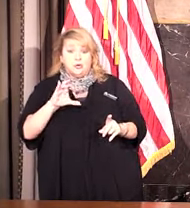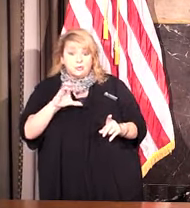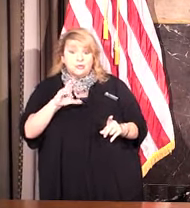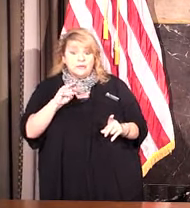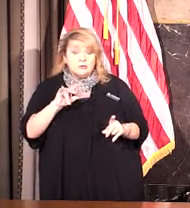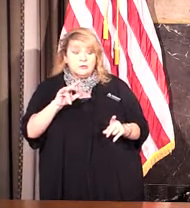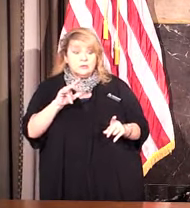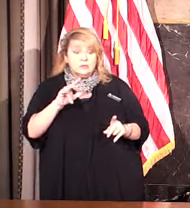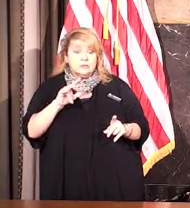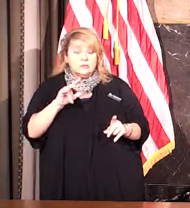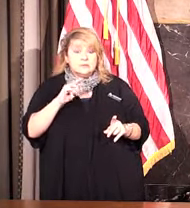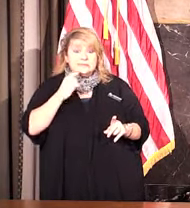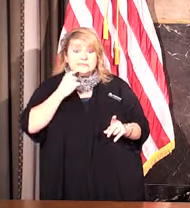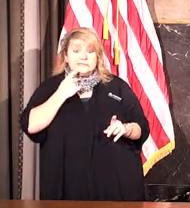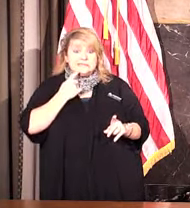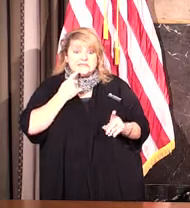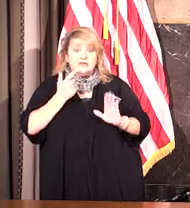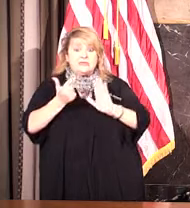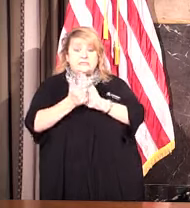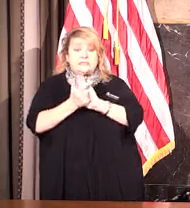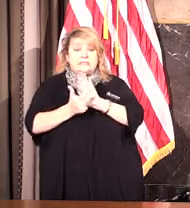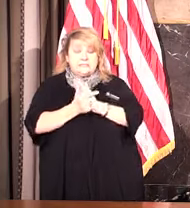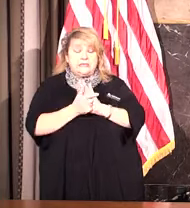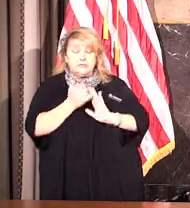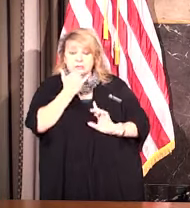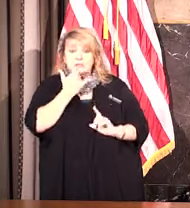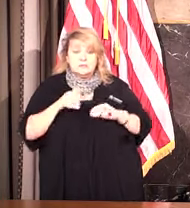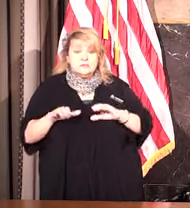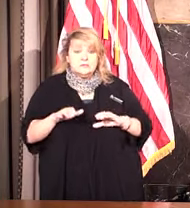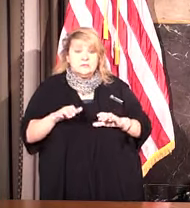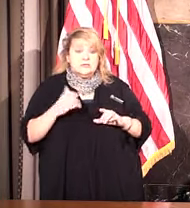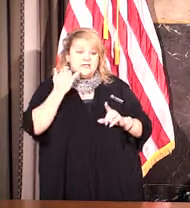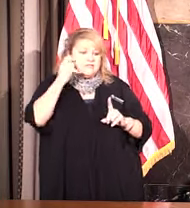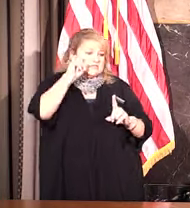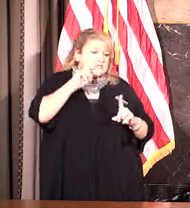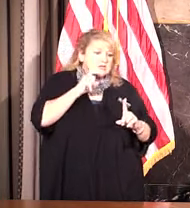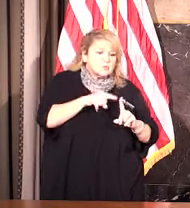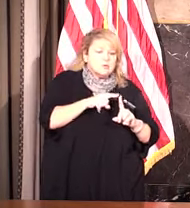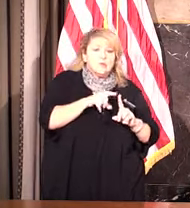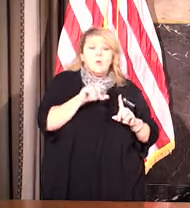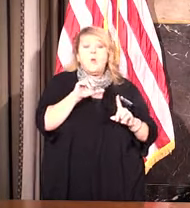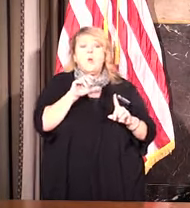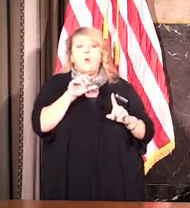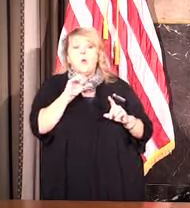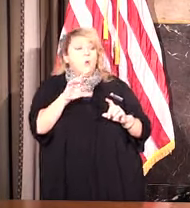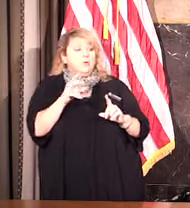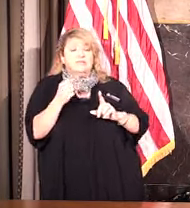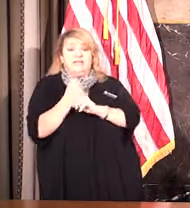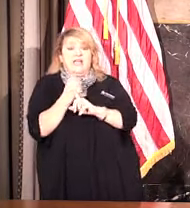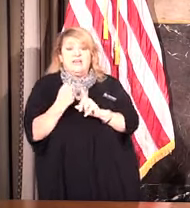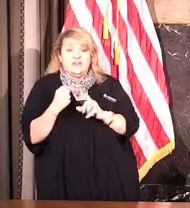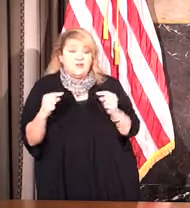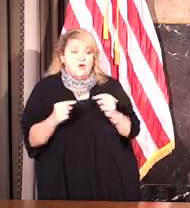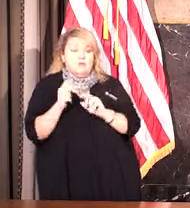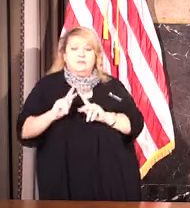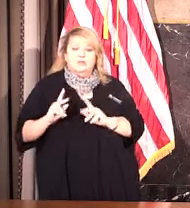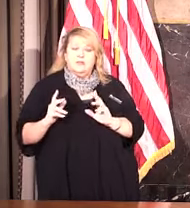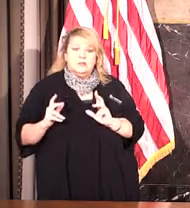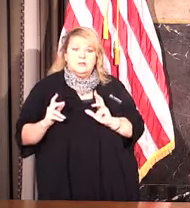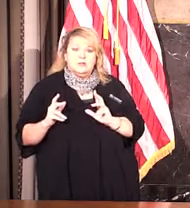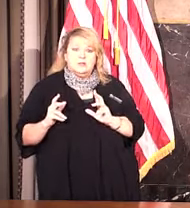misconduct, whether it's sexual in nature, violent in nature, on that campus. And by the way, some of it